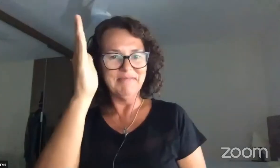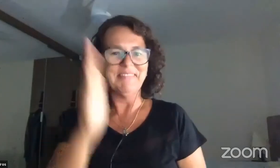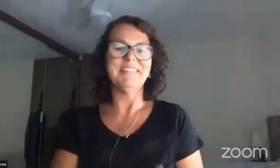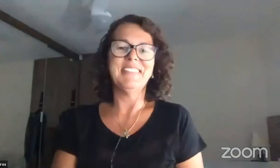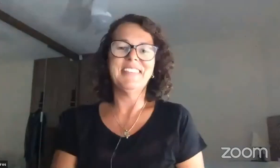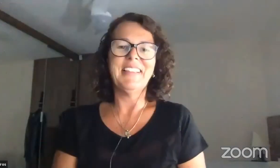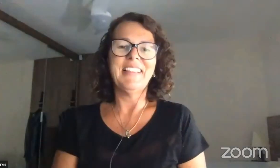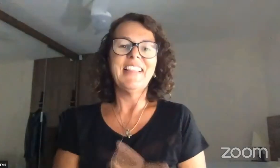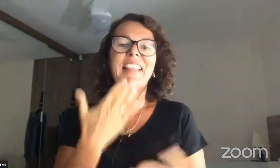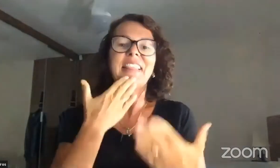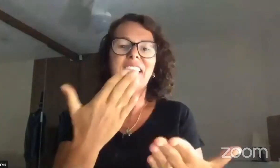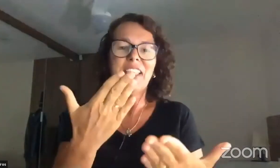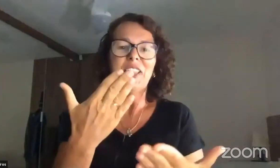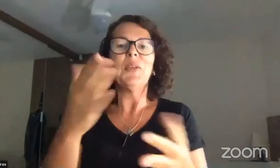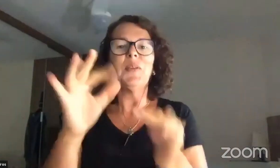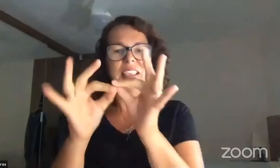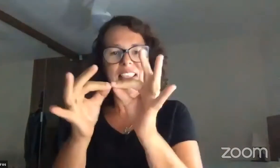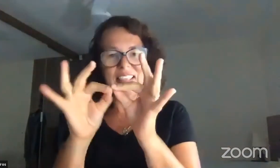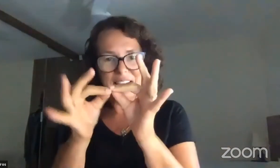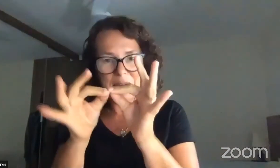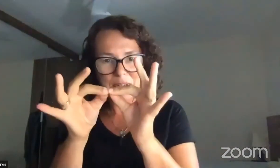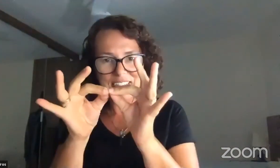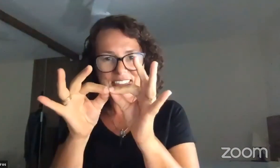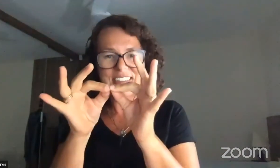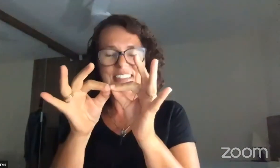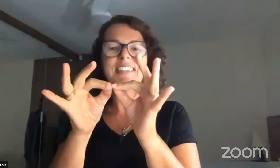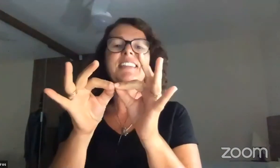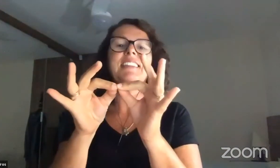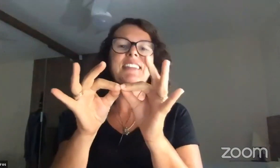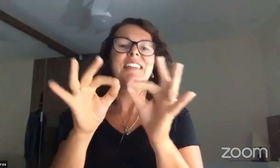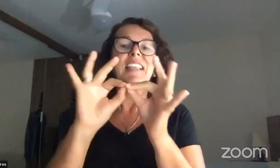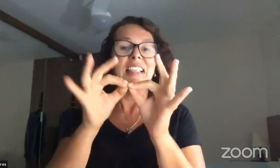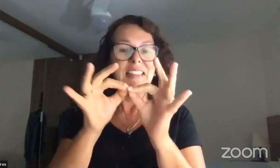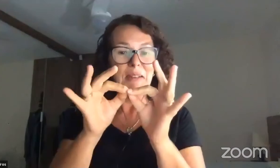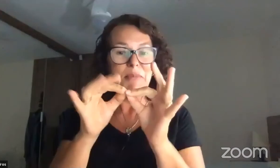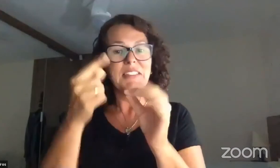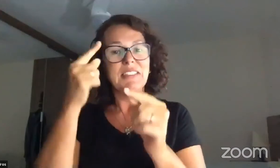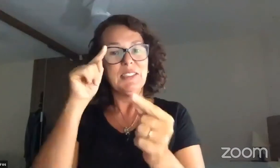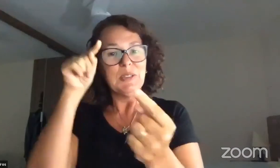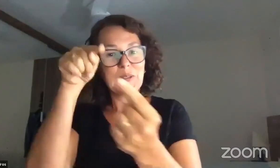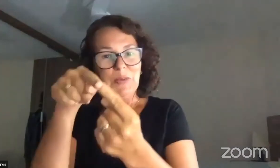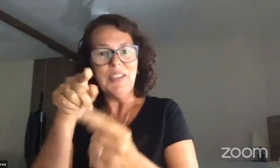that everyone has really enjoyed your talk, and we look forward to hearing you again. We want to thank all of the interpreters